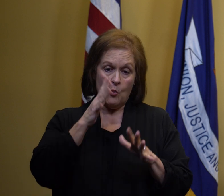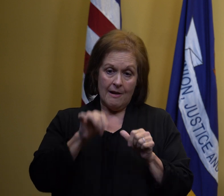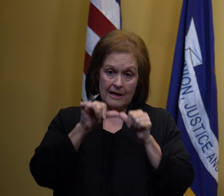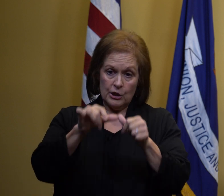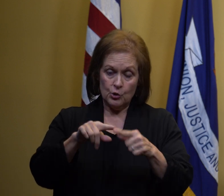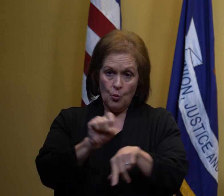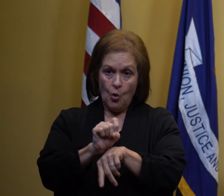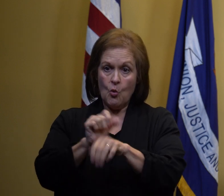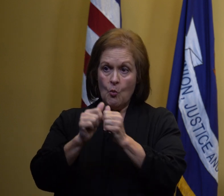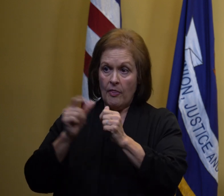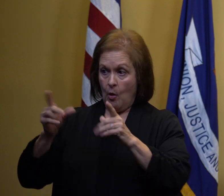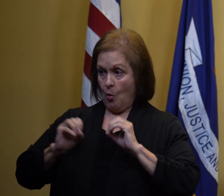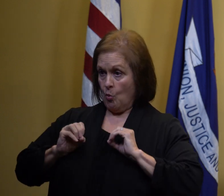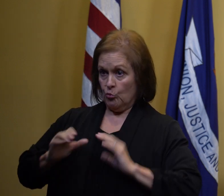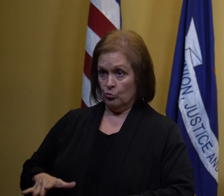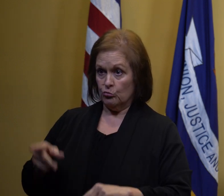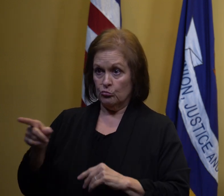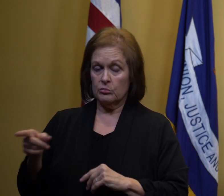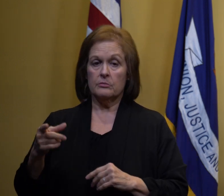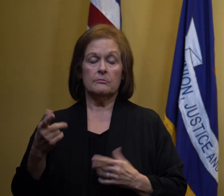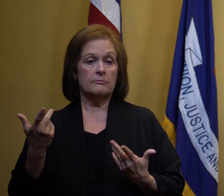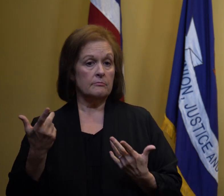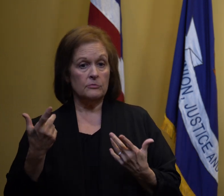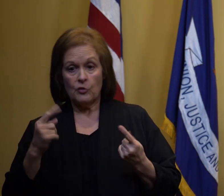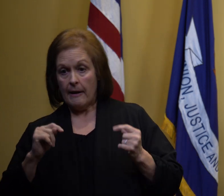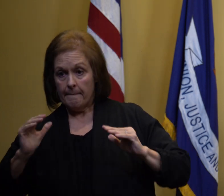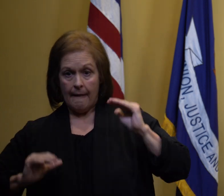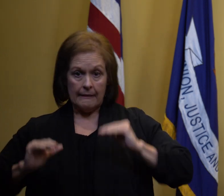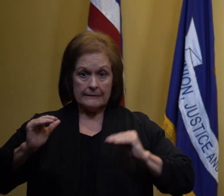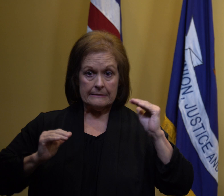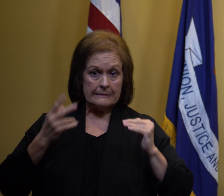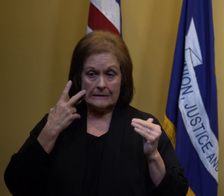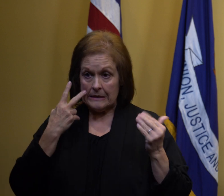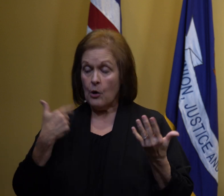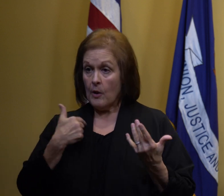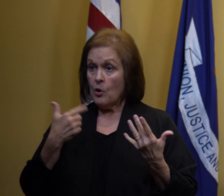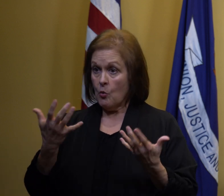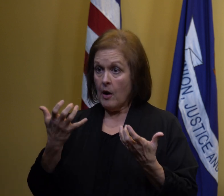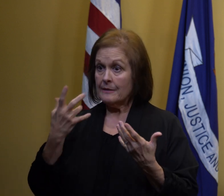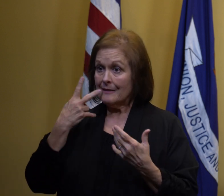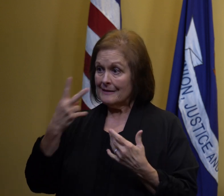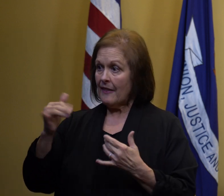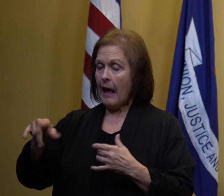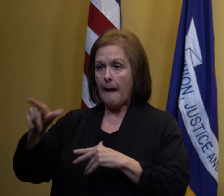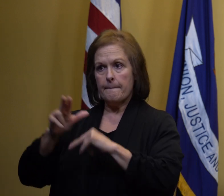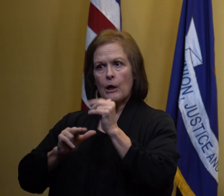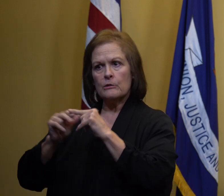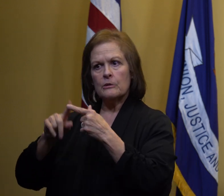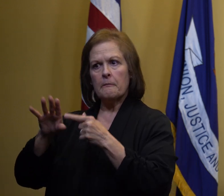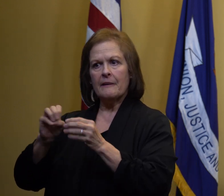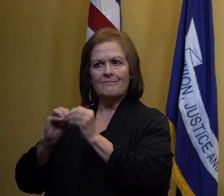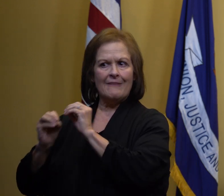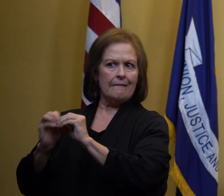work with the ownership, create the balance necessary. We would love for the building to be redeveloped, no doubt about